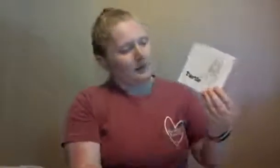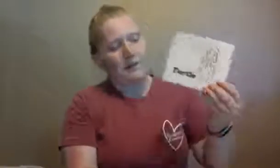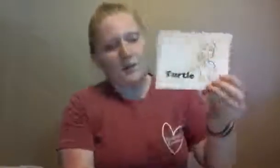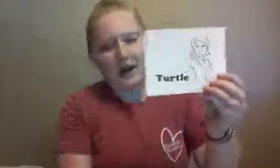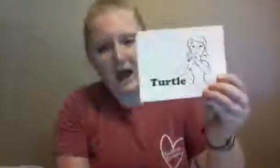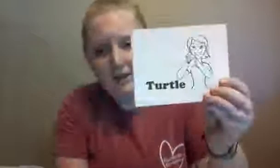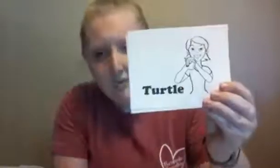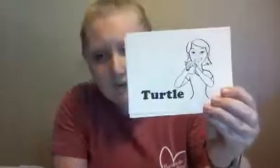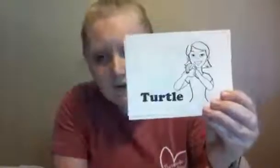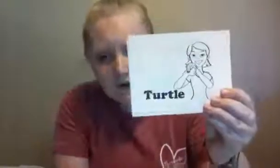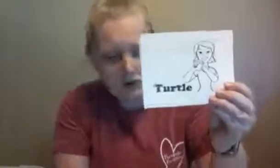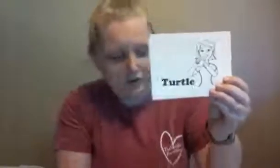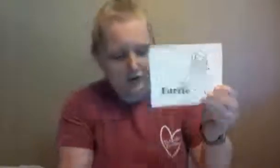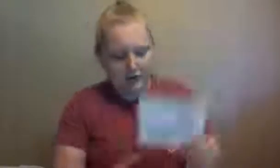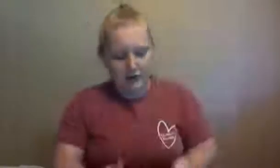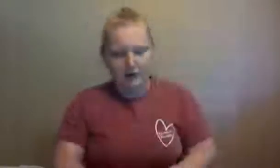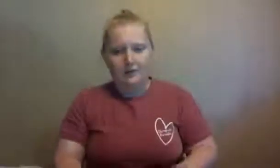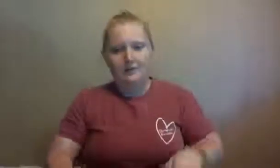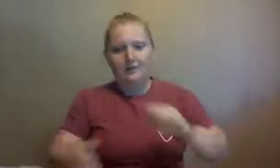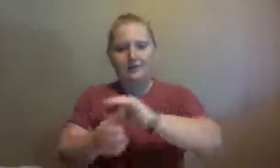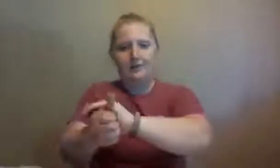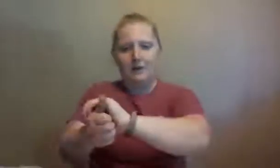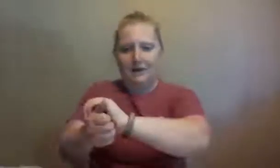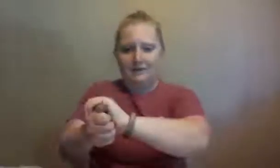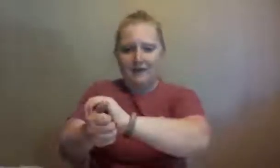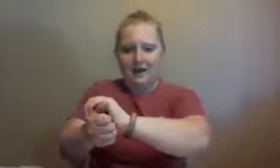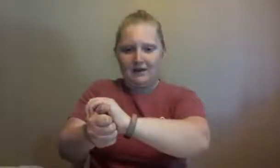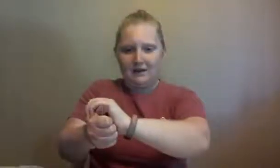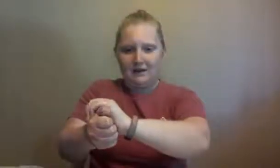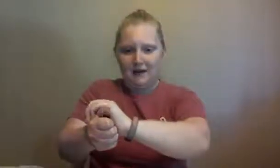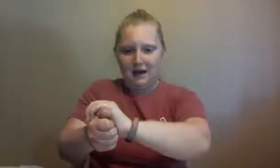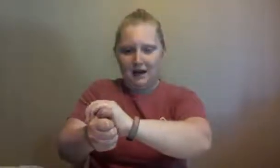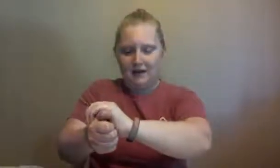Then we have turtle, one of my favorite signs.